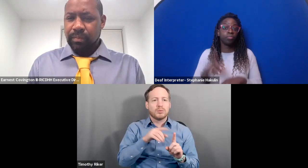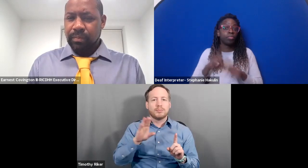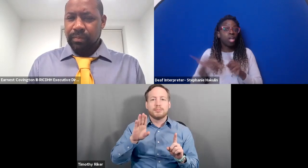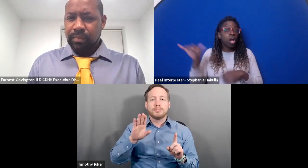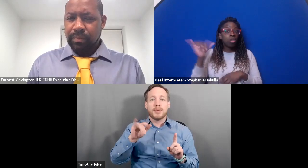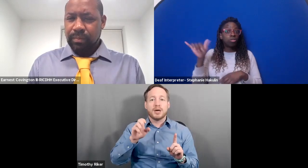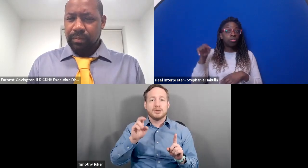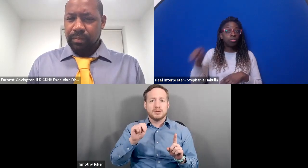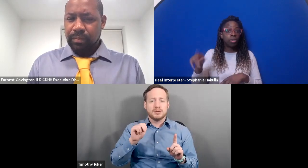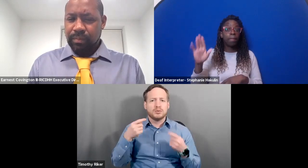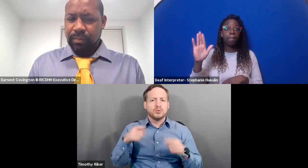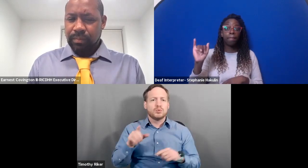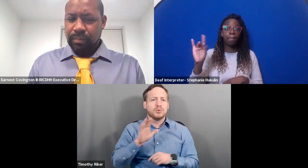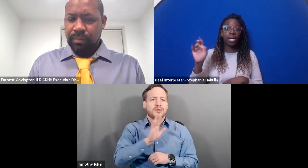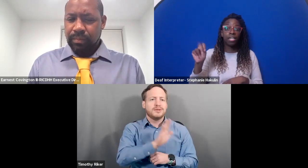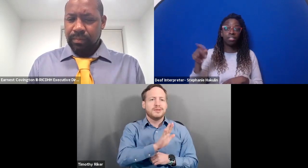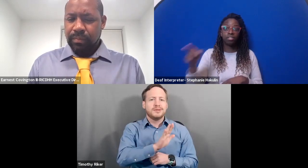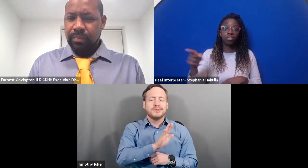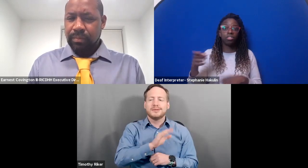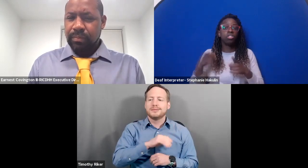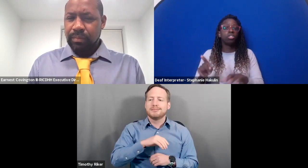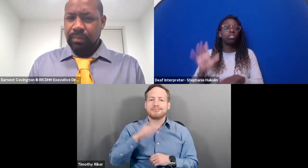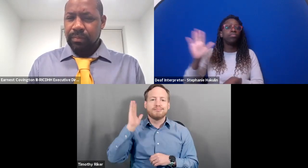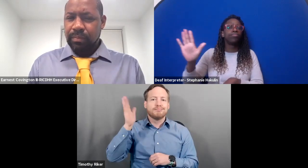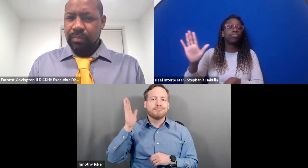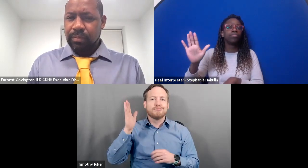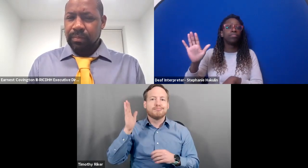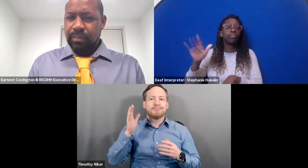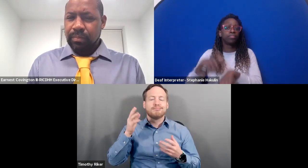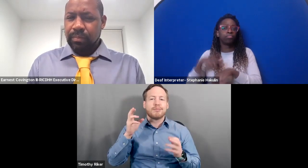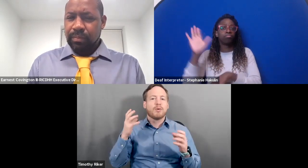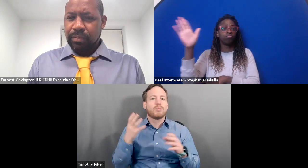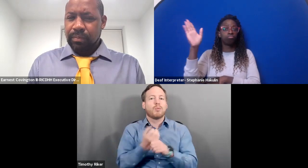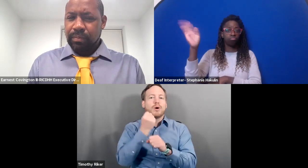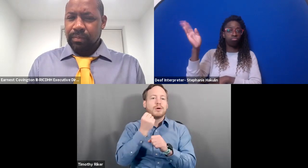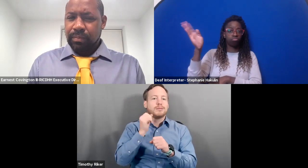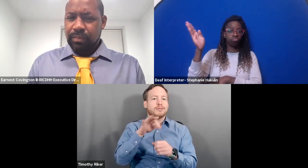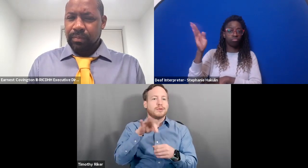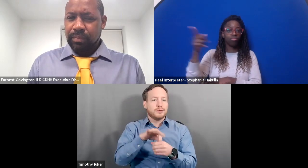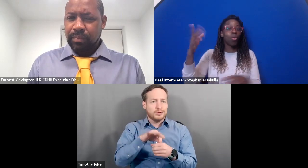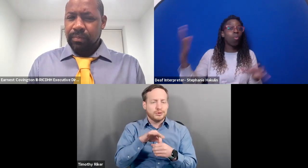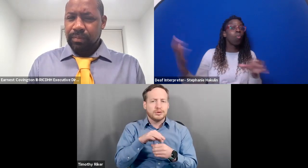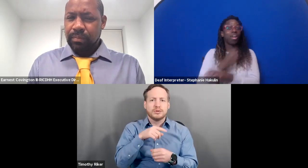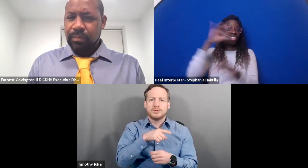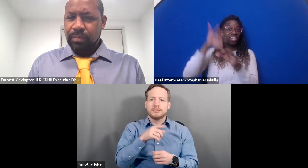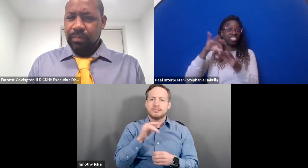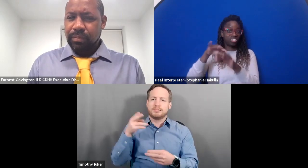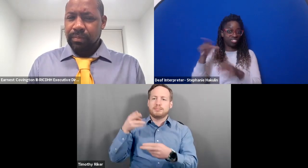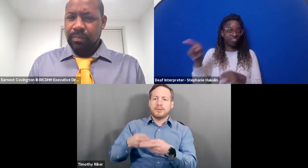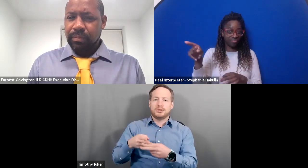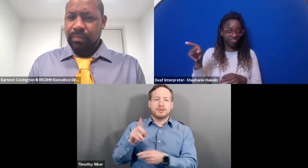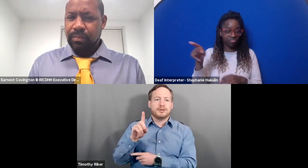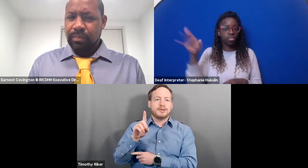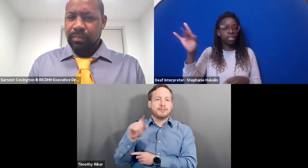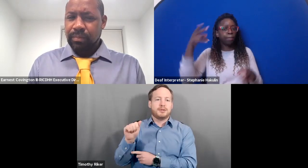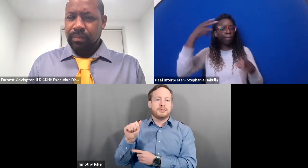breaking. It's amazing. And Biden, when he spoke, when he did the